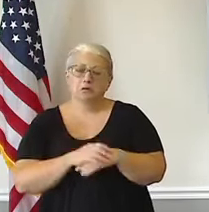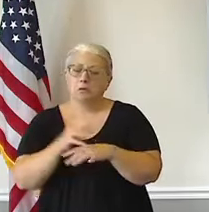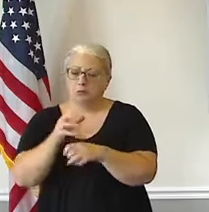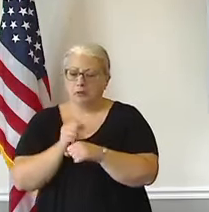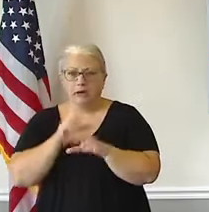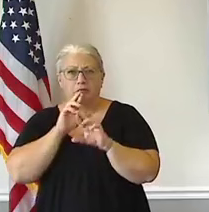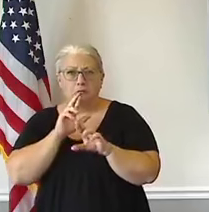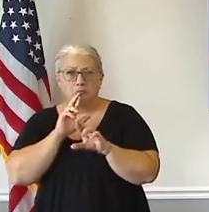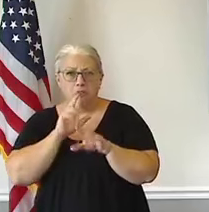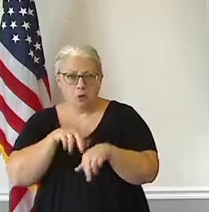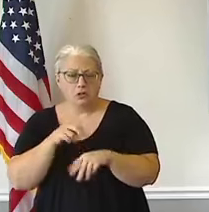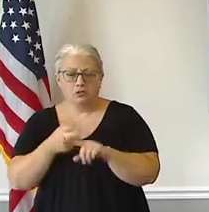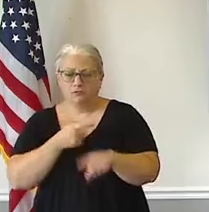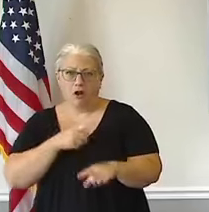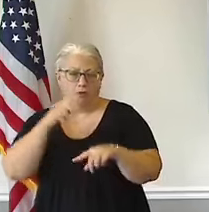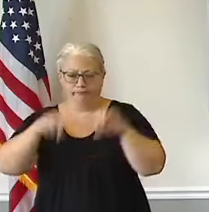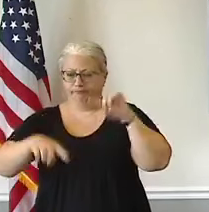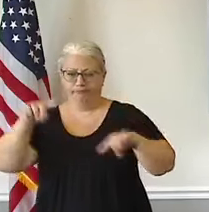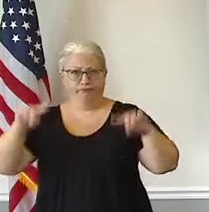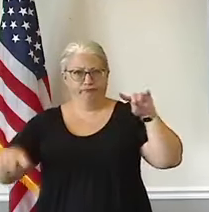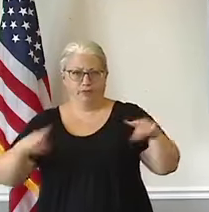from various entities, and then